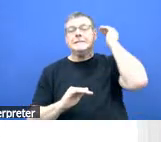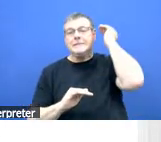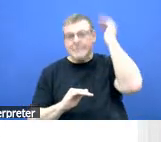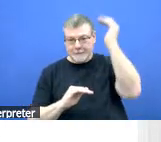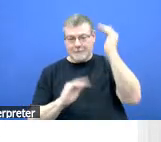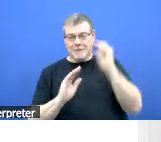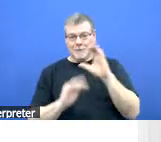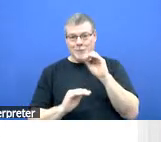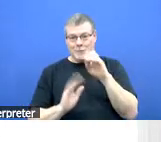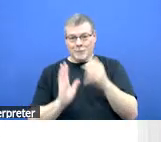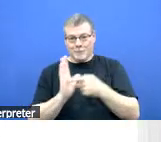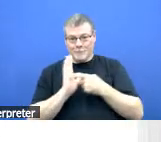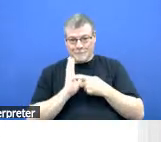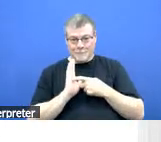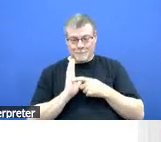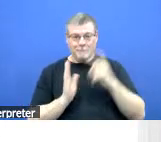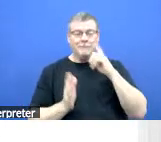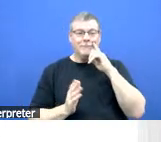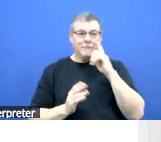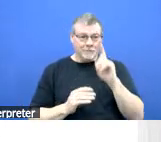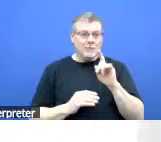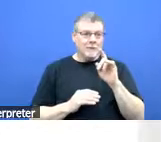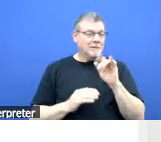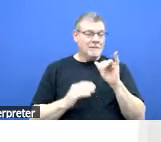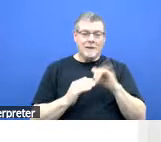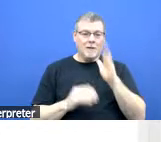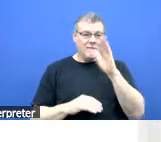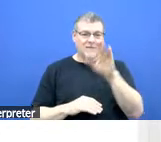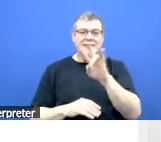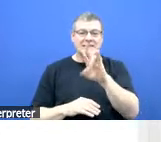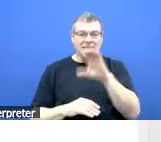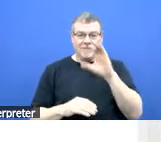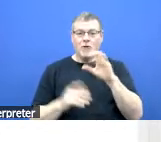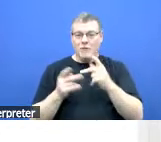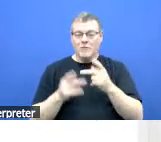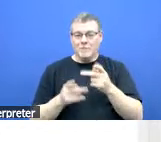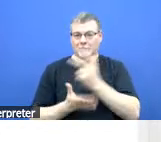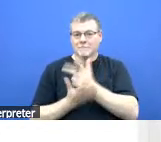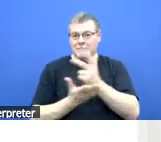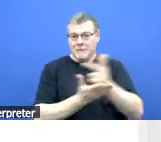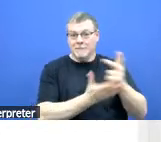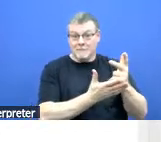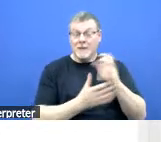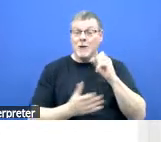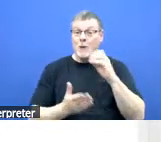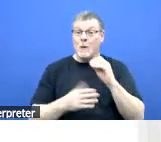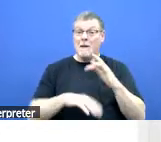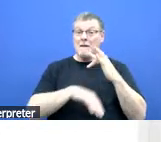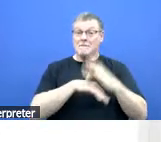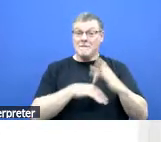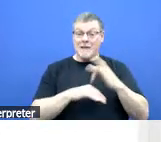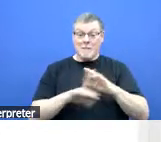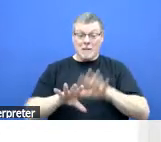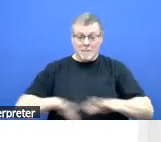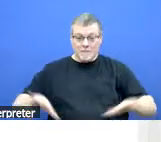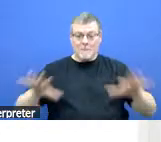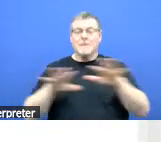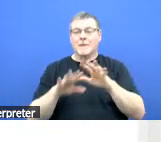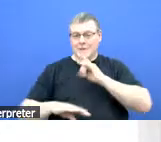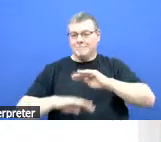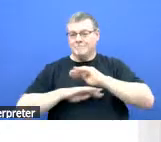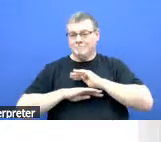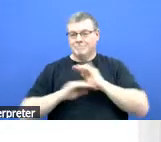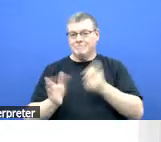code required parking by well over 700 spaces. So that the parking available on site does meet the town